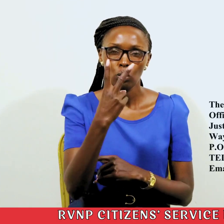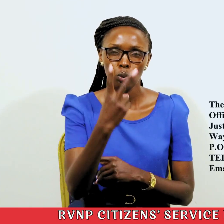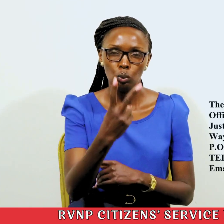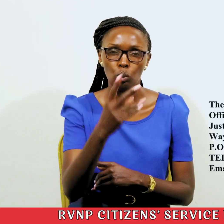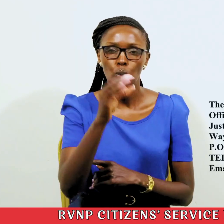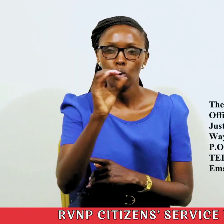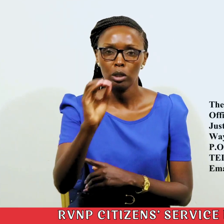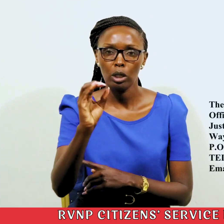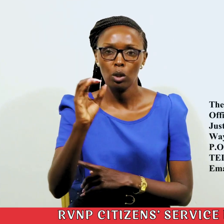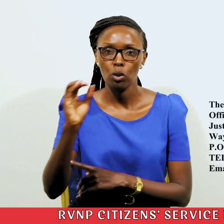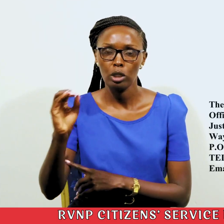200 Nairobi.